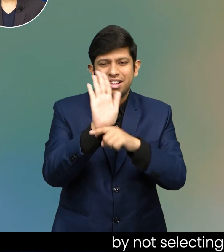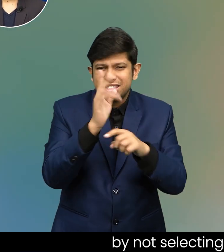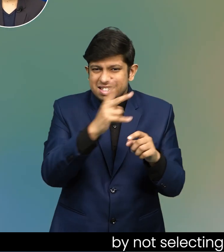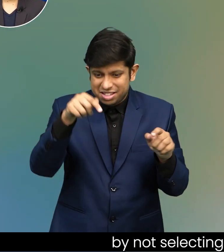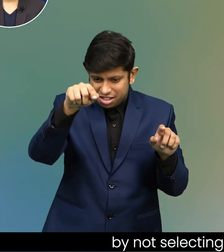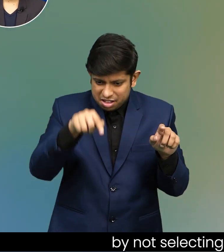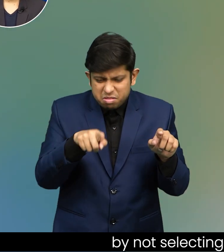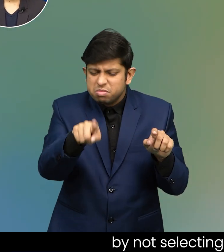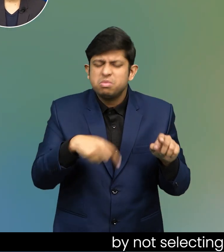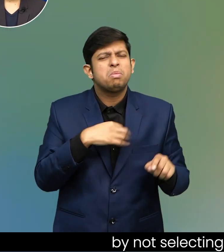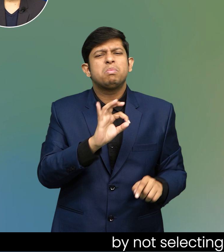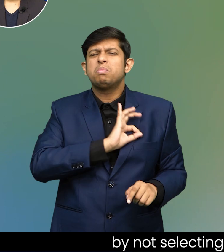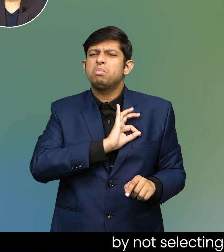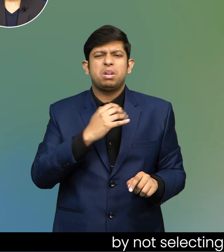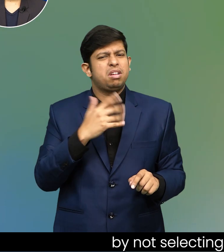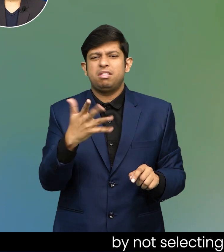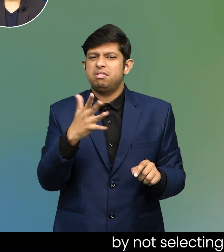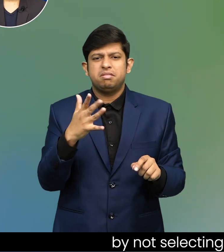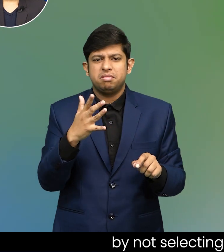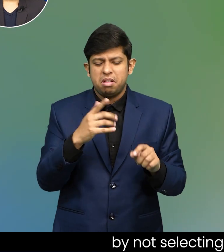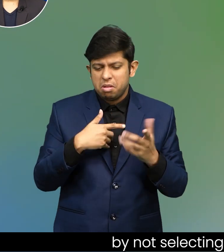the candidates.